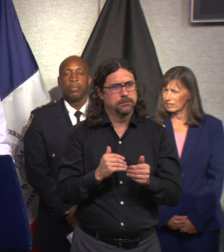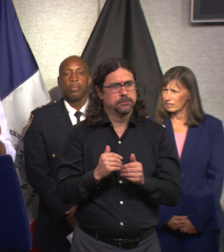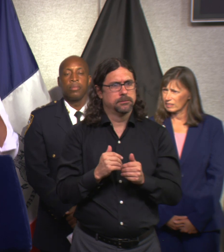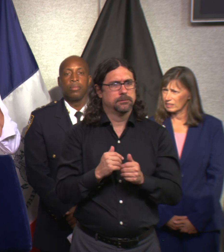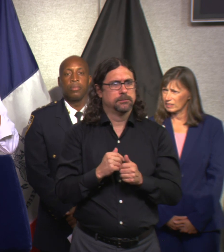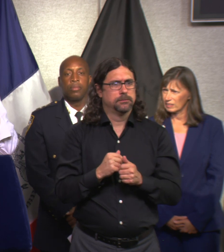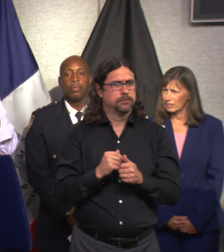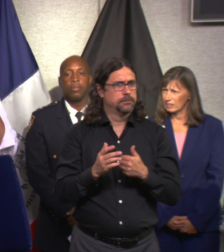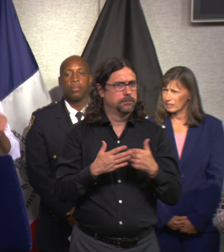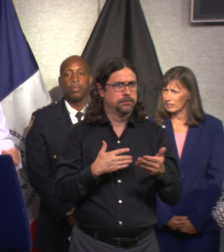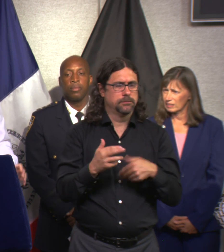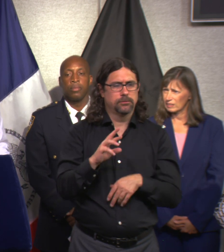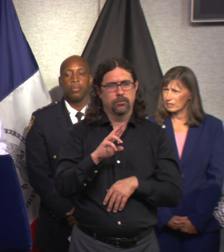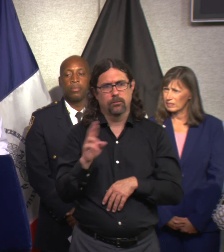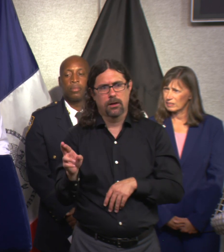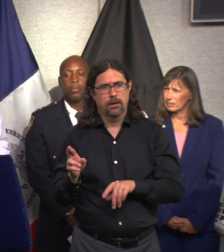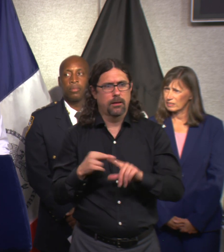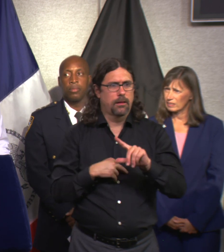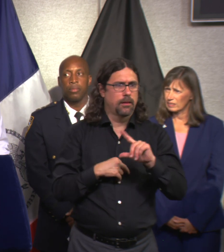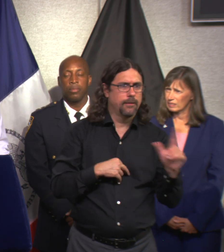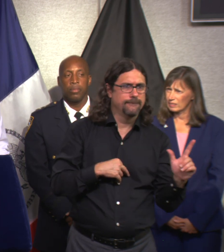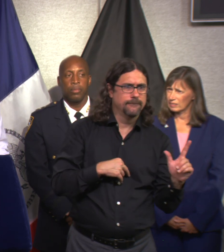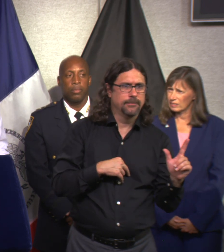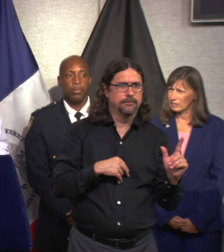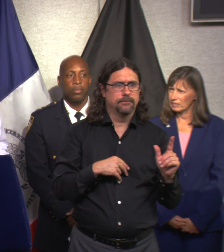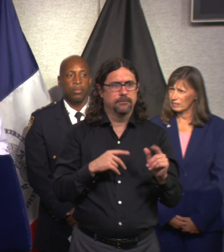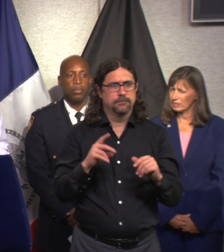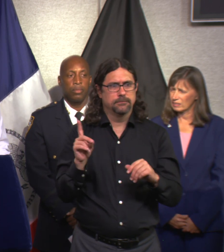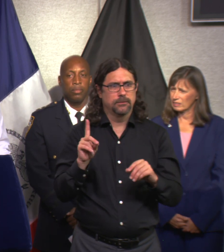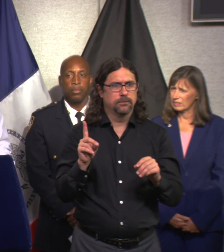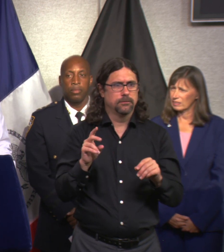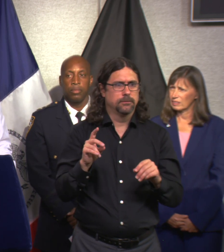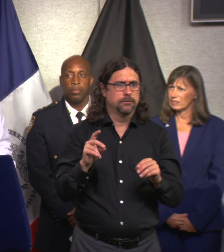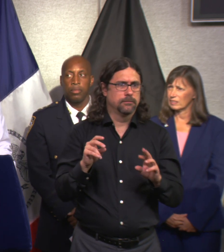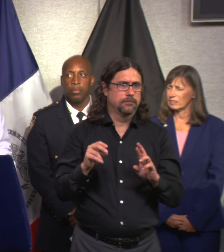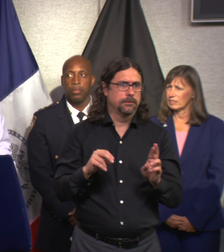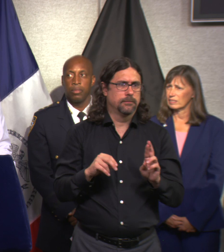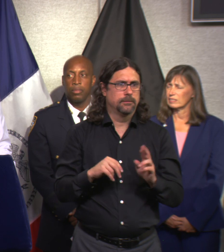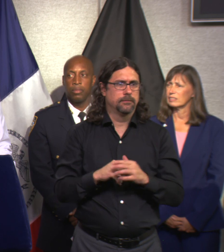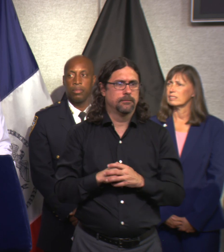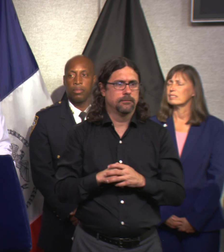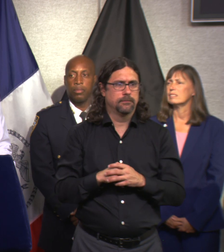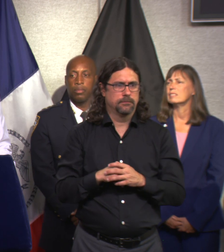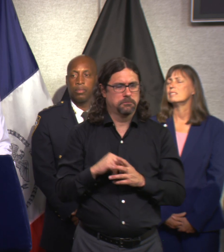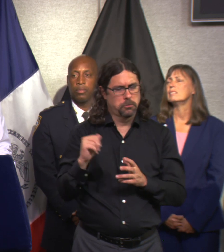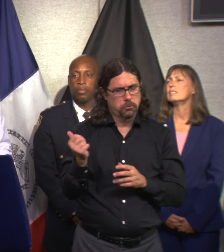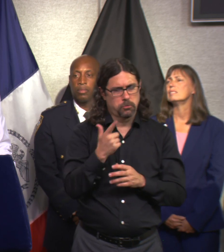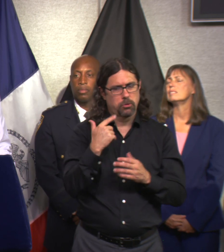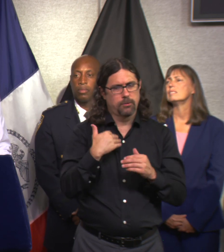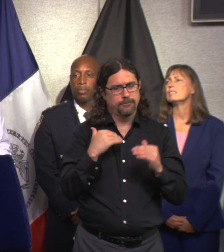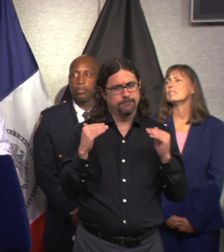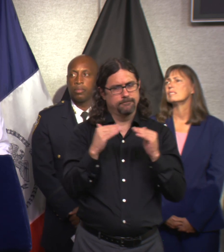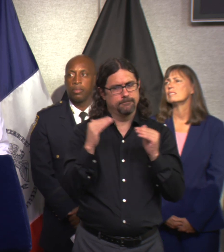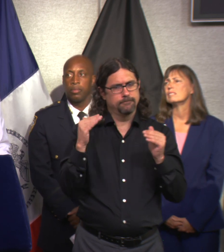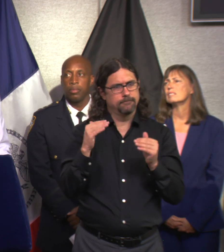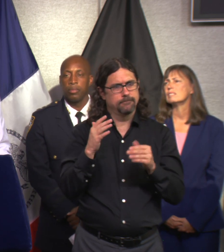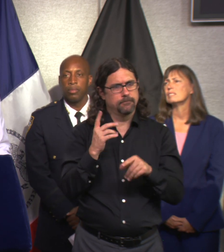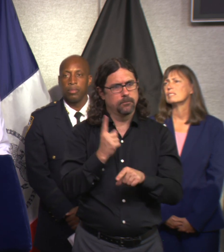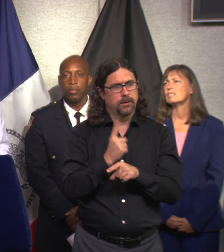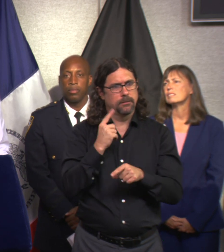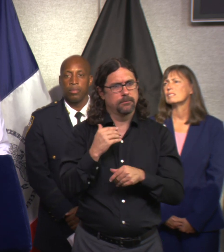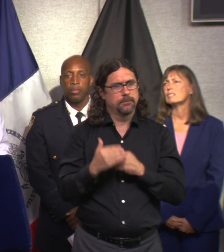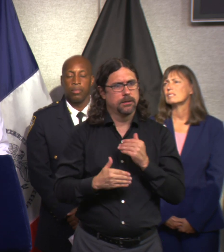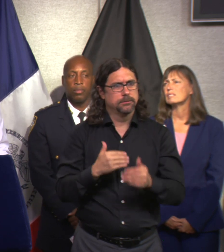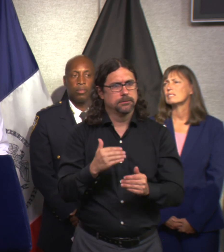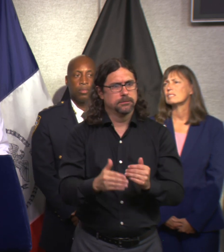right to due process, and every single one of us would want that right to due process. But the mistake here was believing that